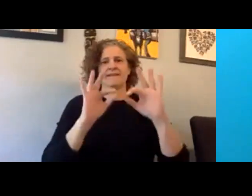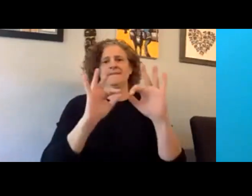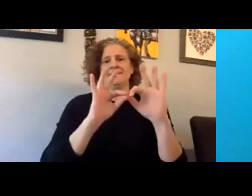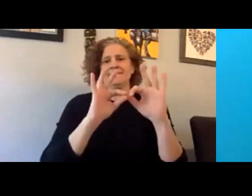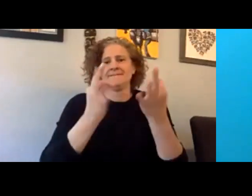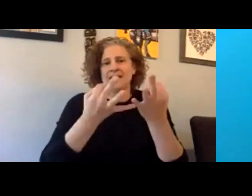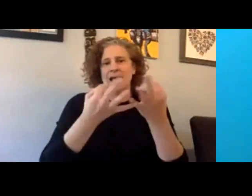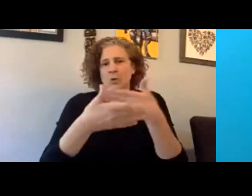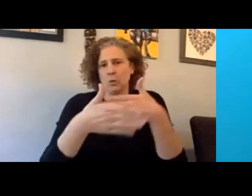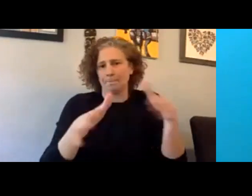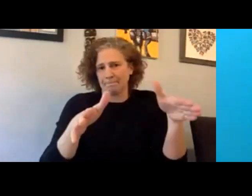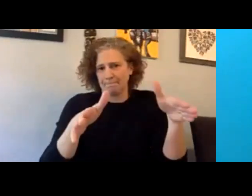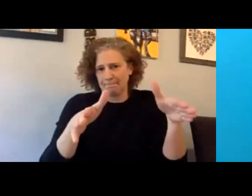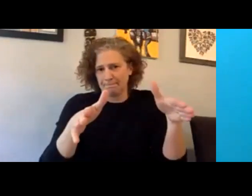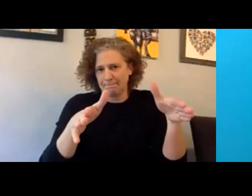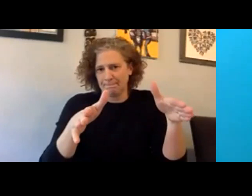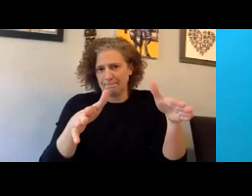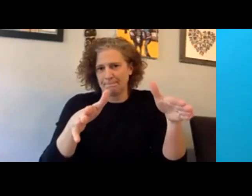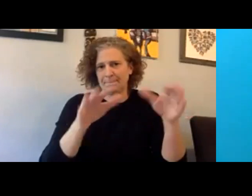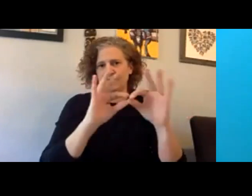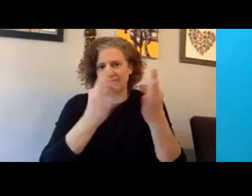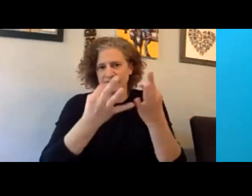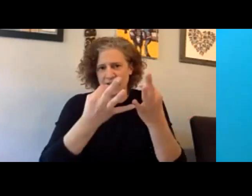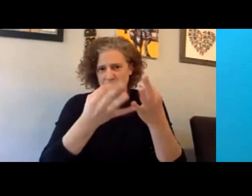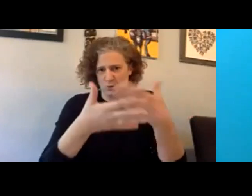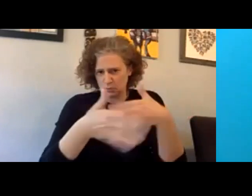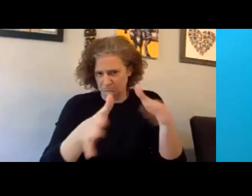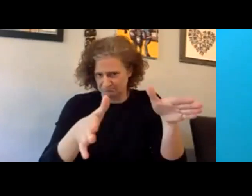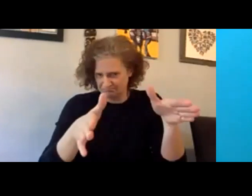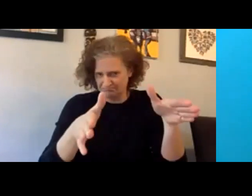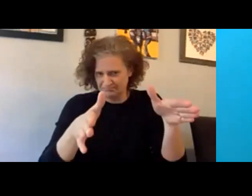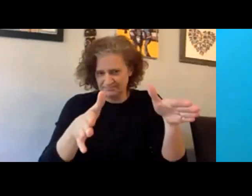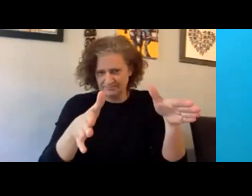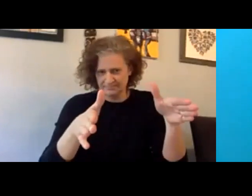5, living room. Then the family room,